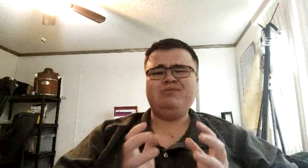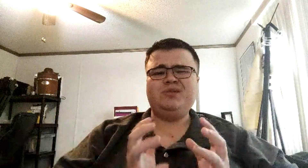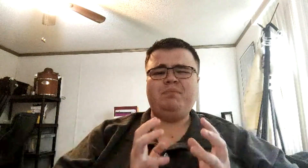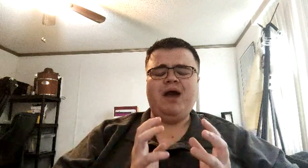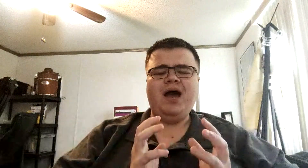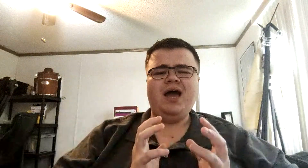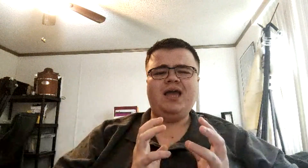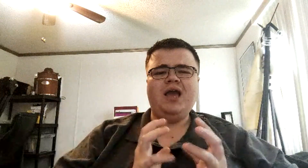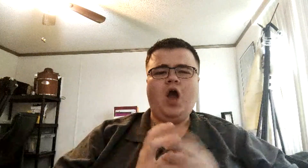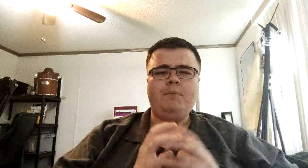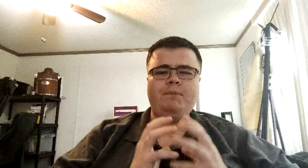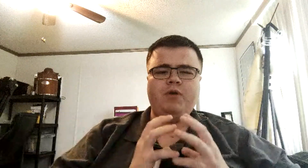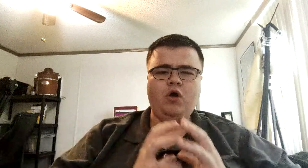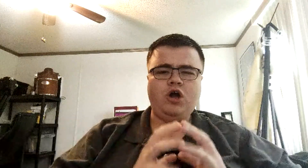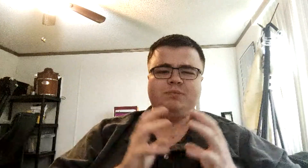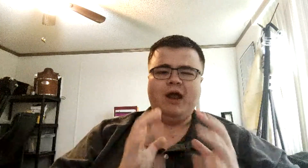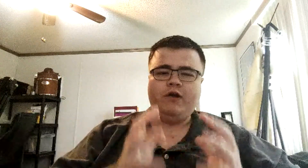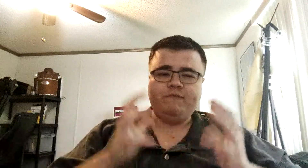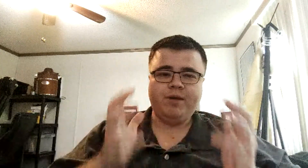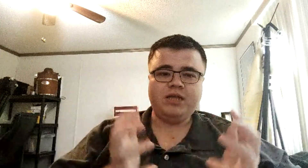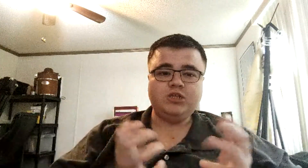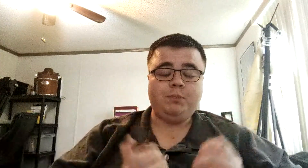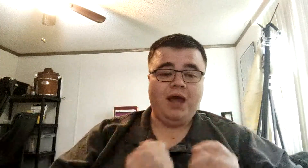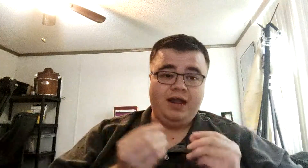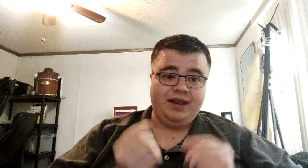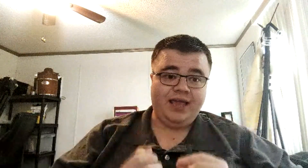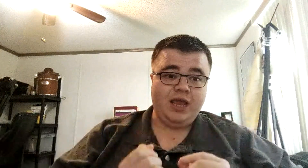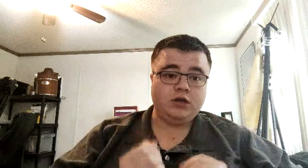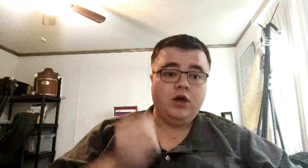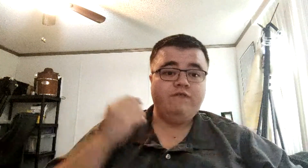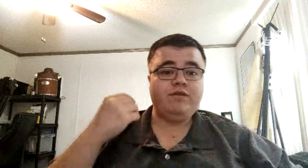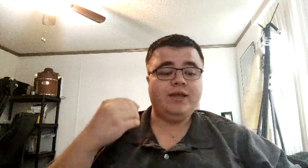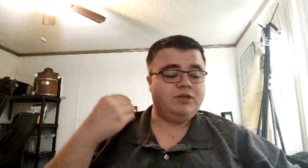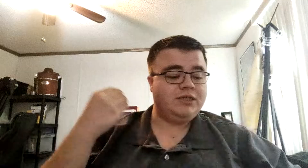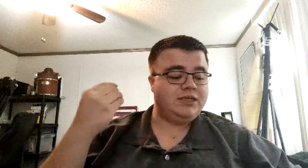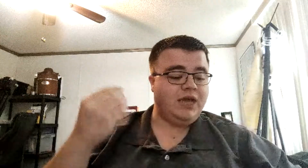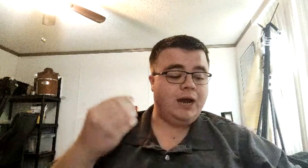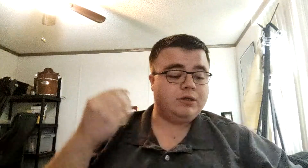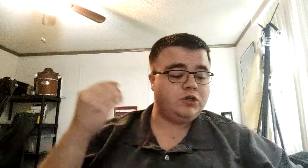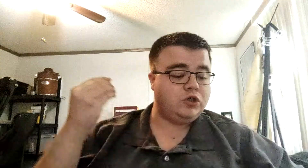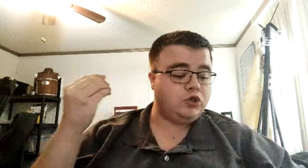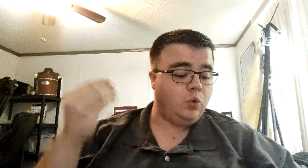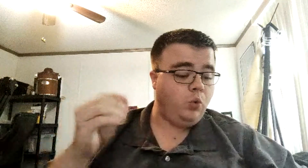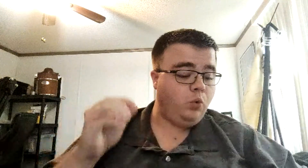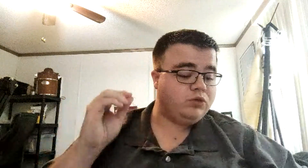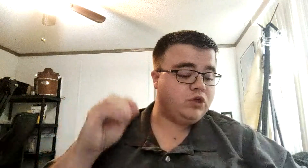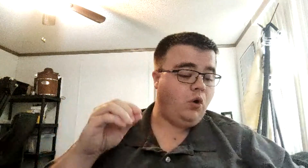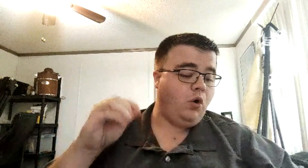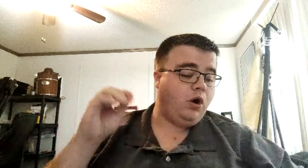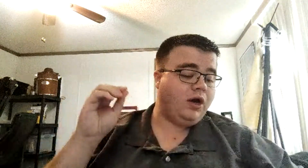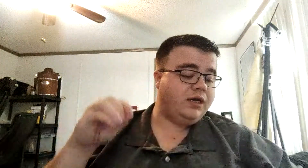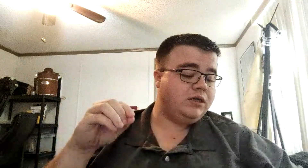to buy large amount of money to buy land for them to establish a school. It was called